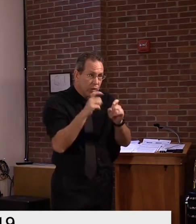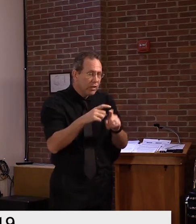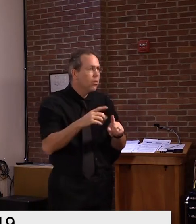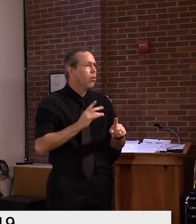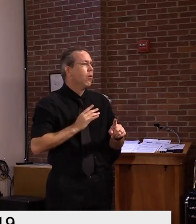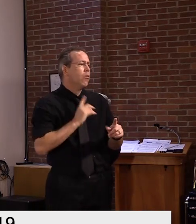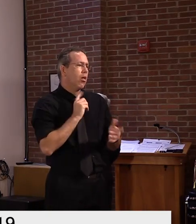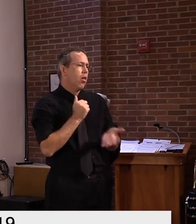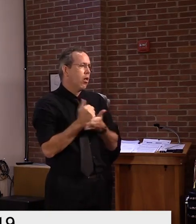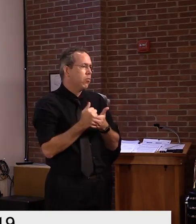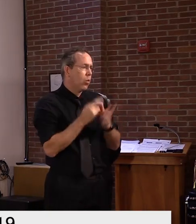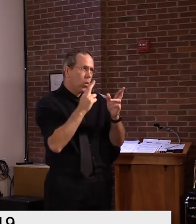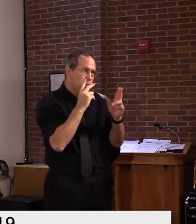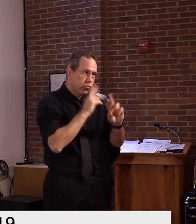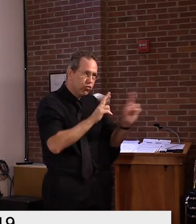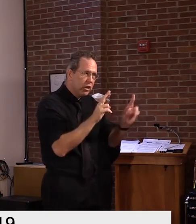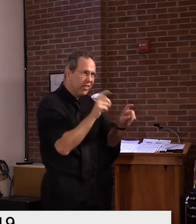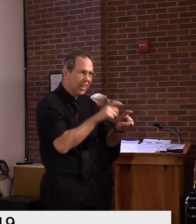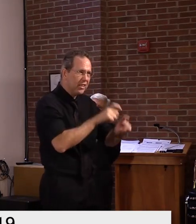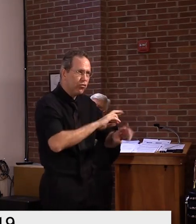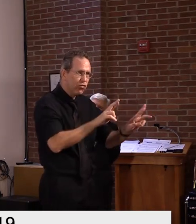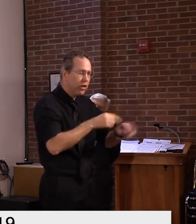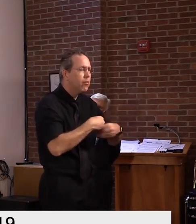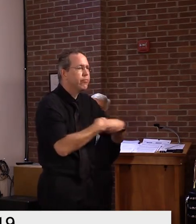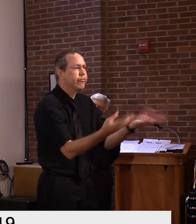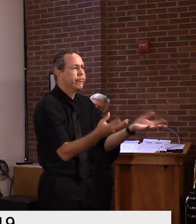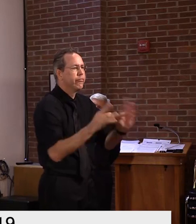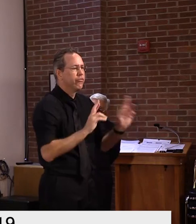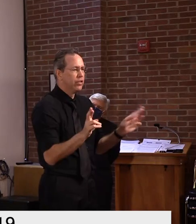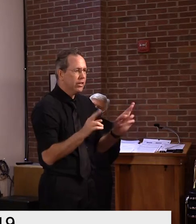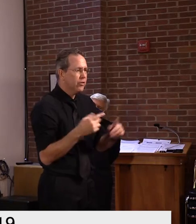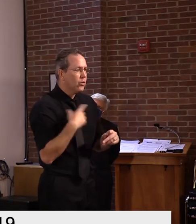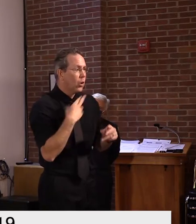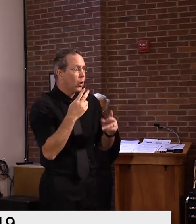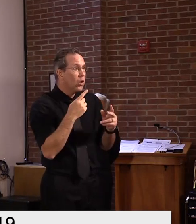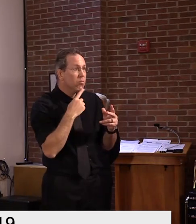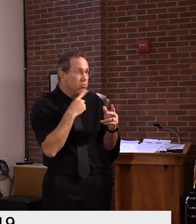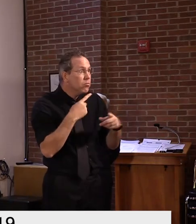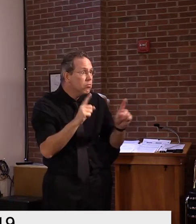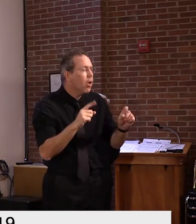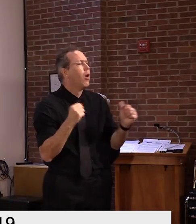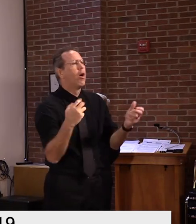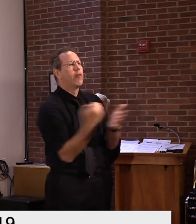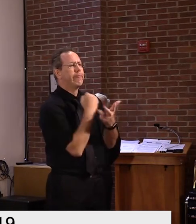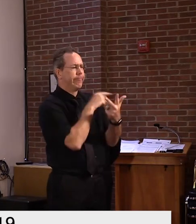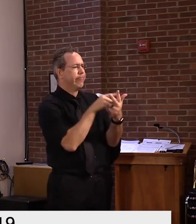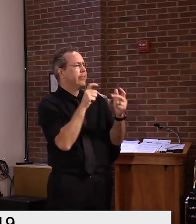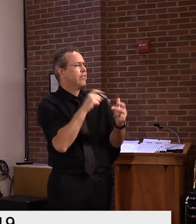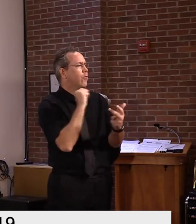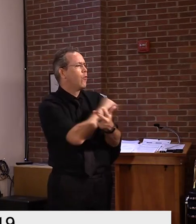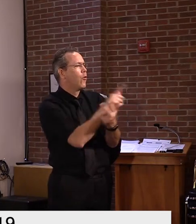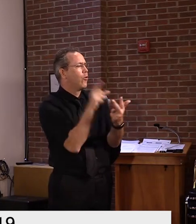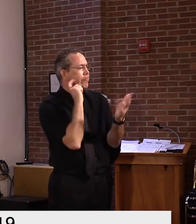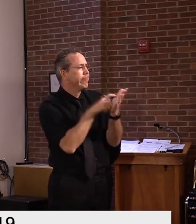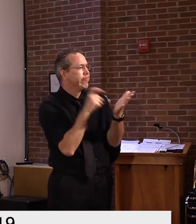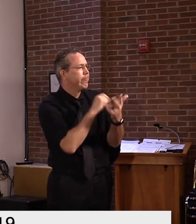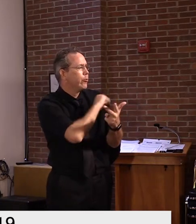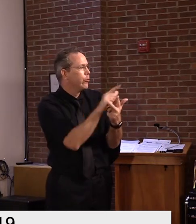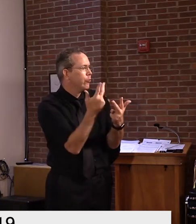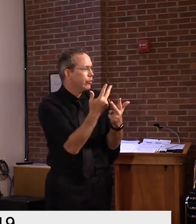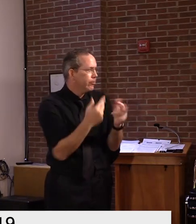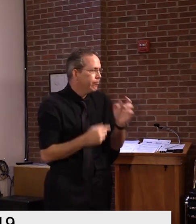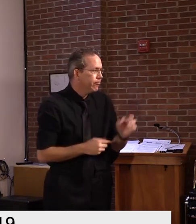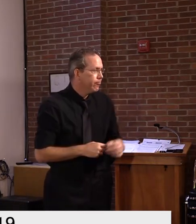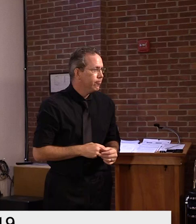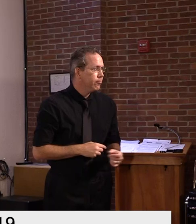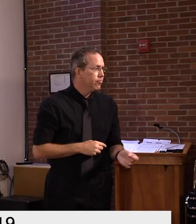the opportunity to be able to test for them all concurrently, which will really help. So they are working on something that will test